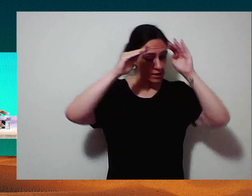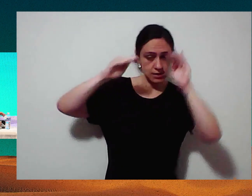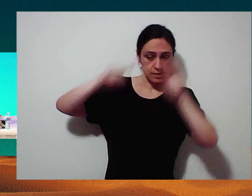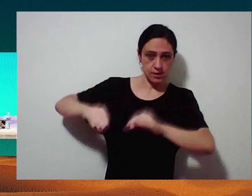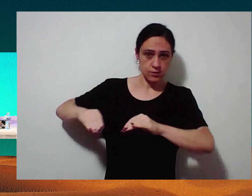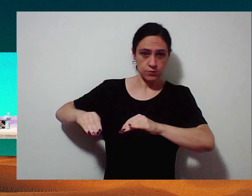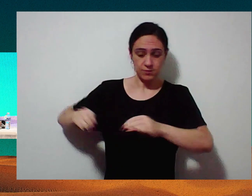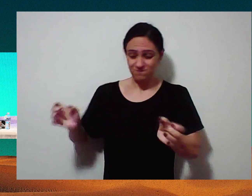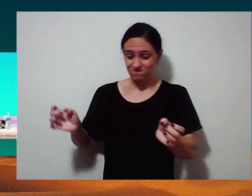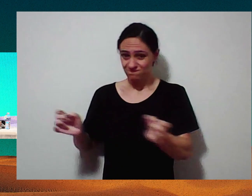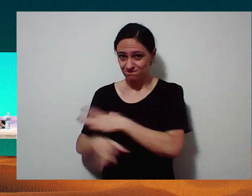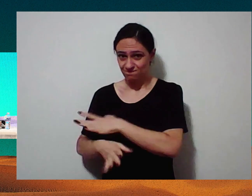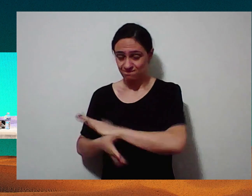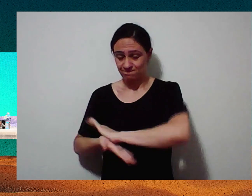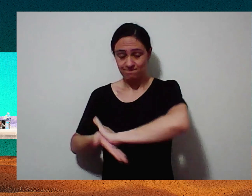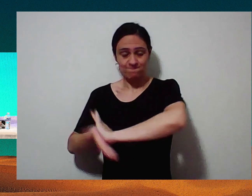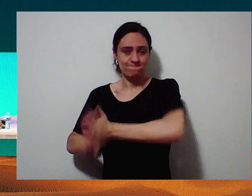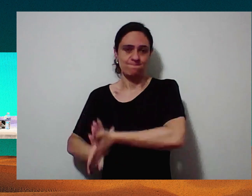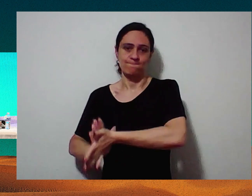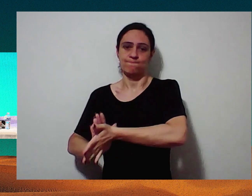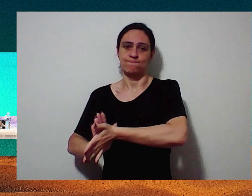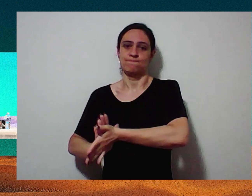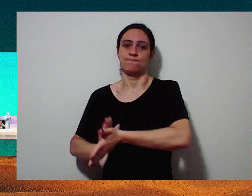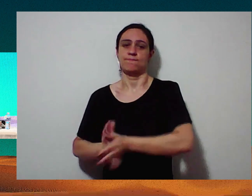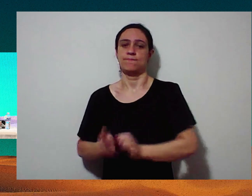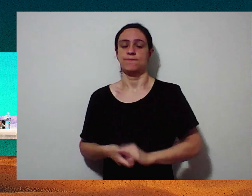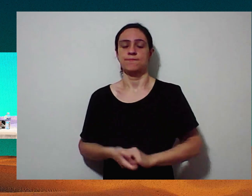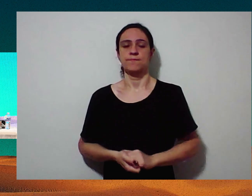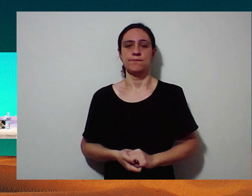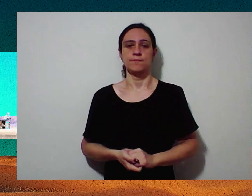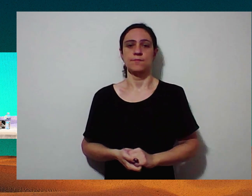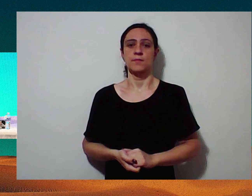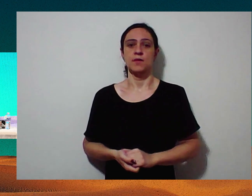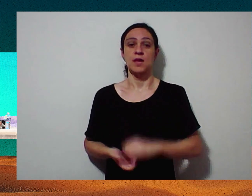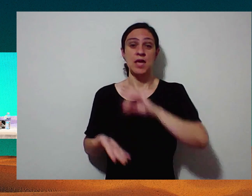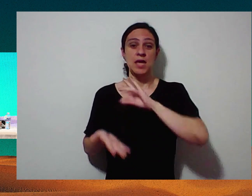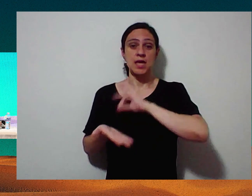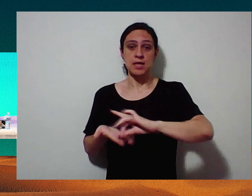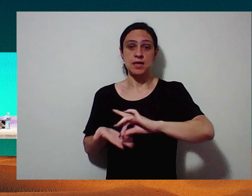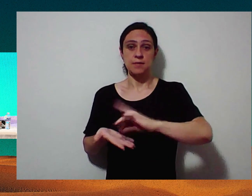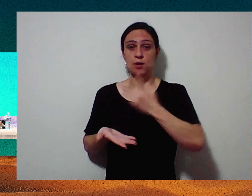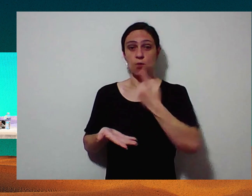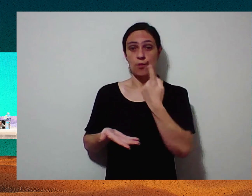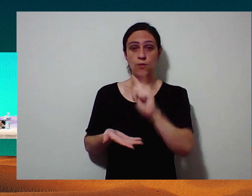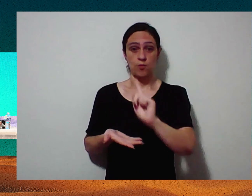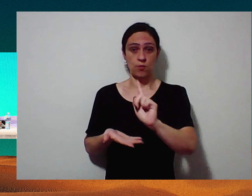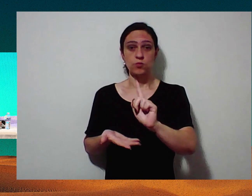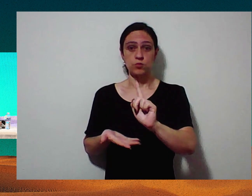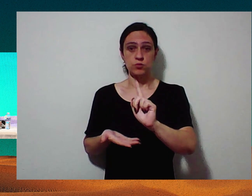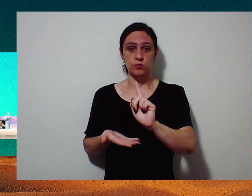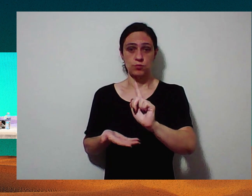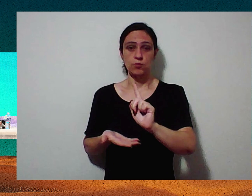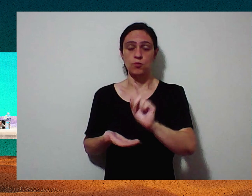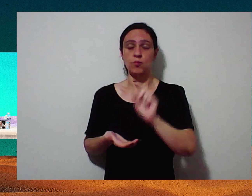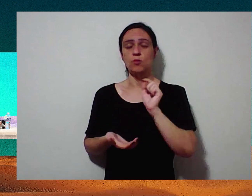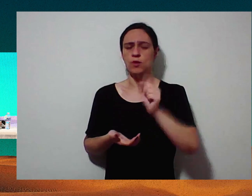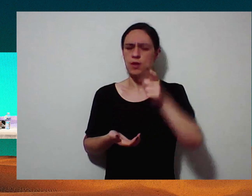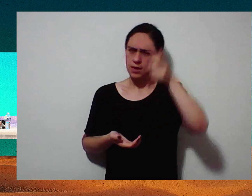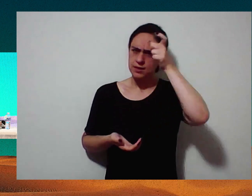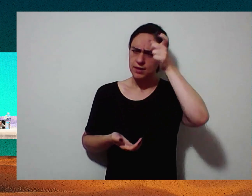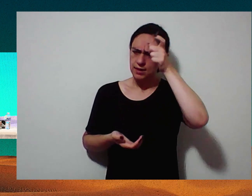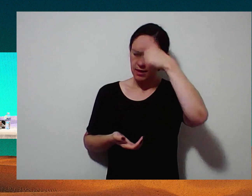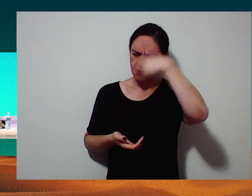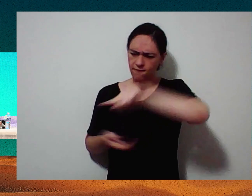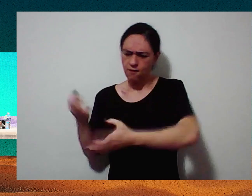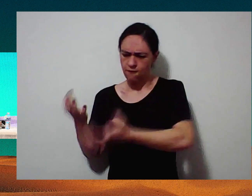the enemies under his feet. E o último inimigo que ele vai colocar, não só Satanás, ele foi lançado no lago de fogo, mas o último inimigo